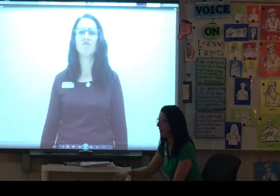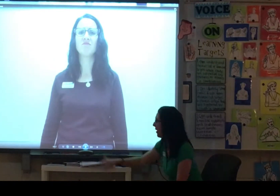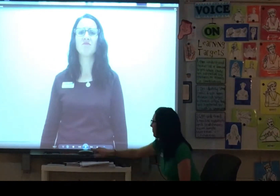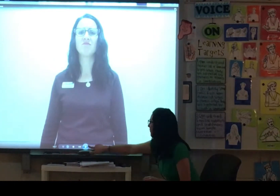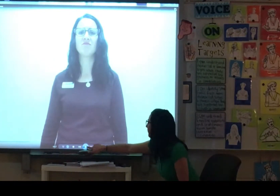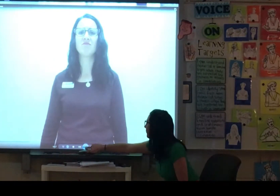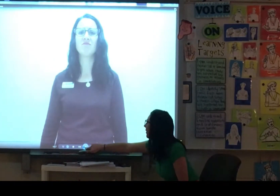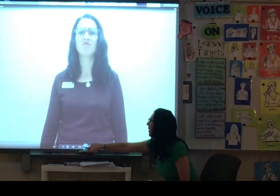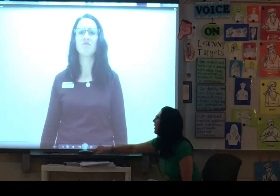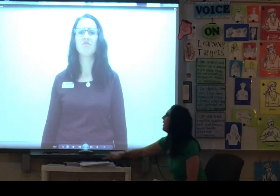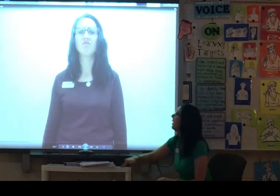Okay.